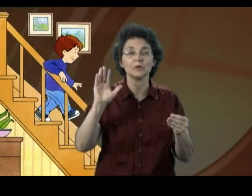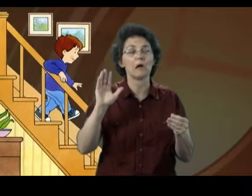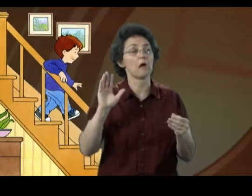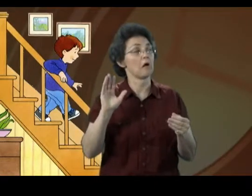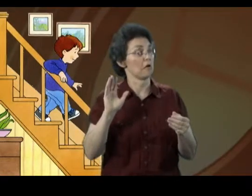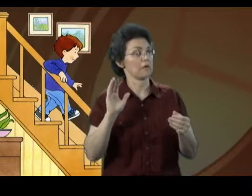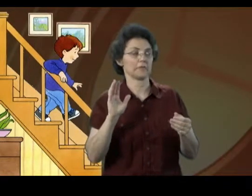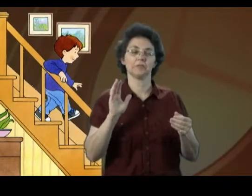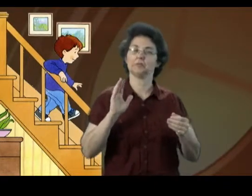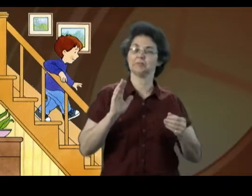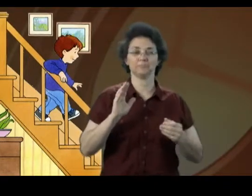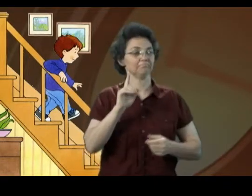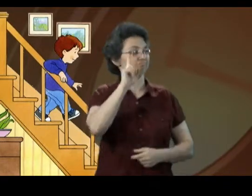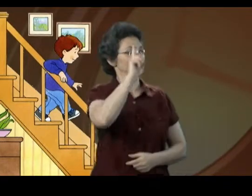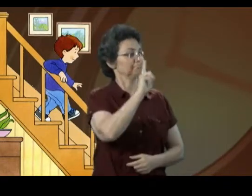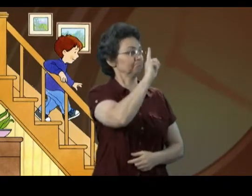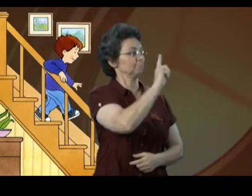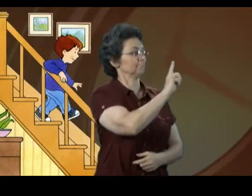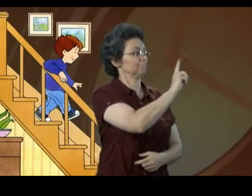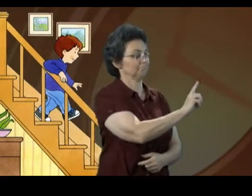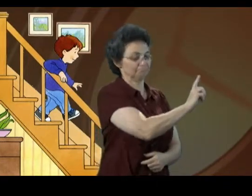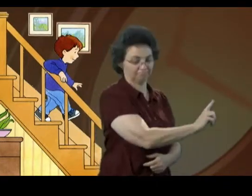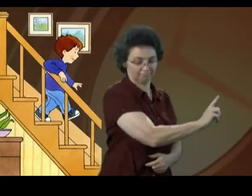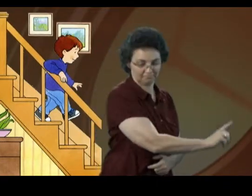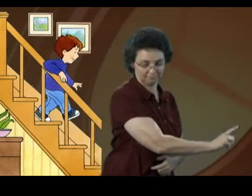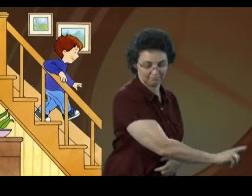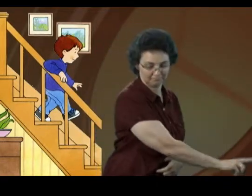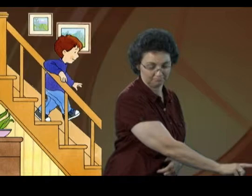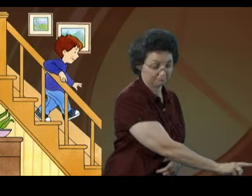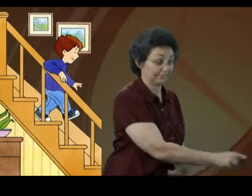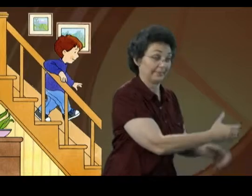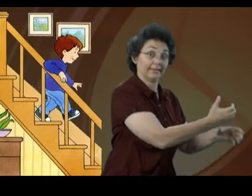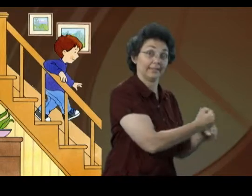When he finished the book, he went down to walk Rags.